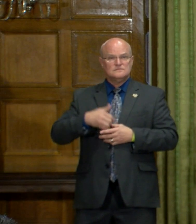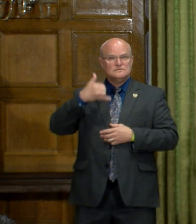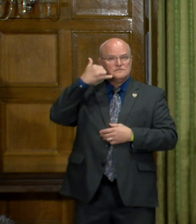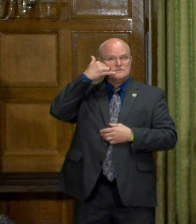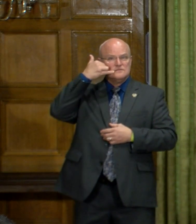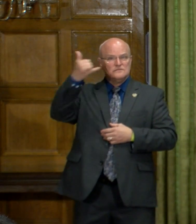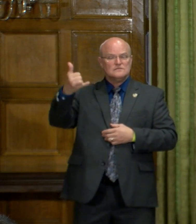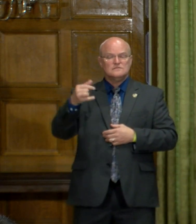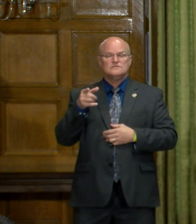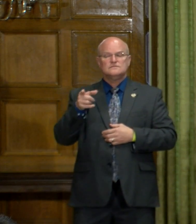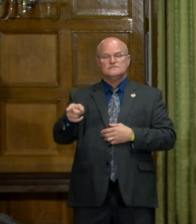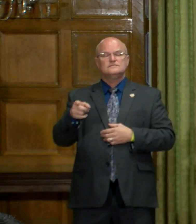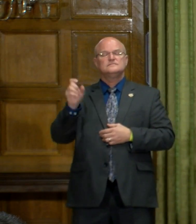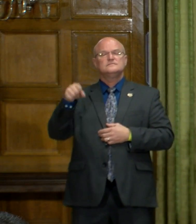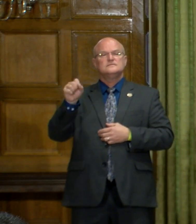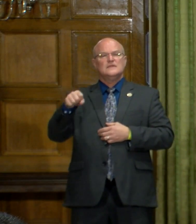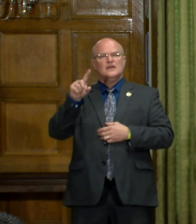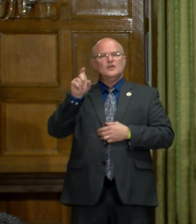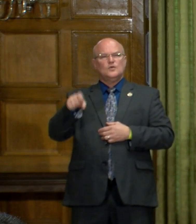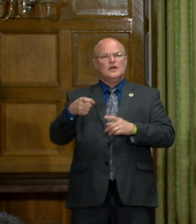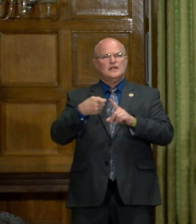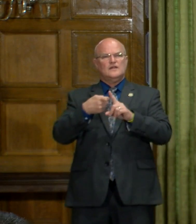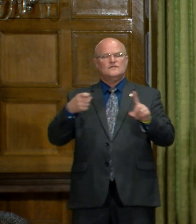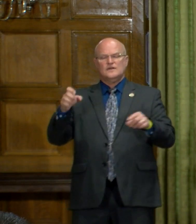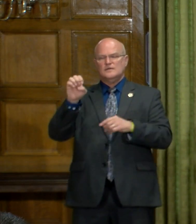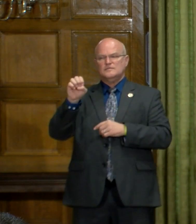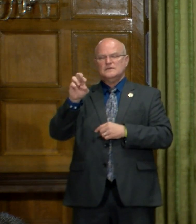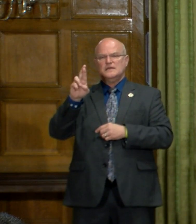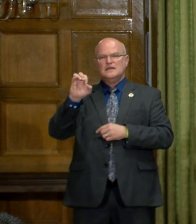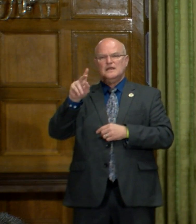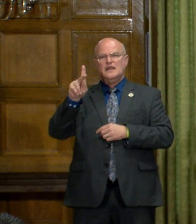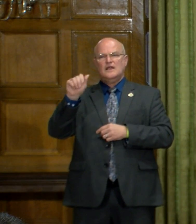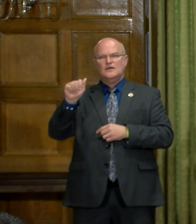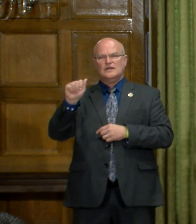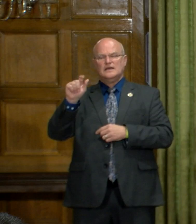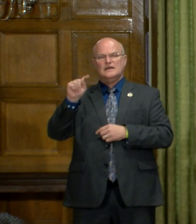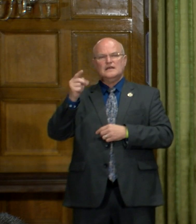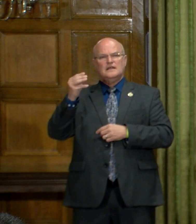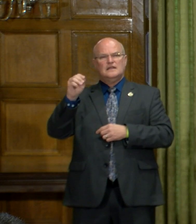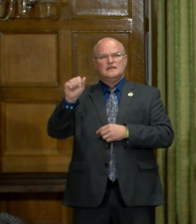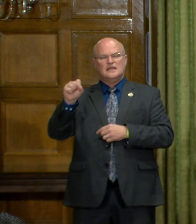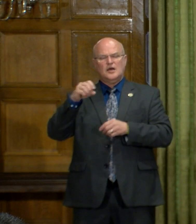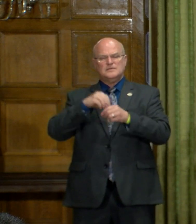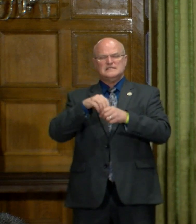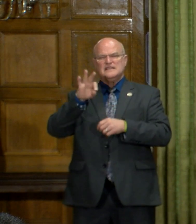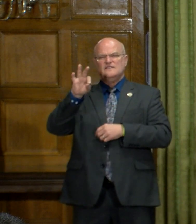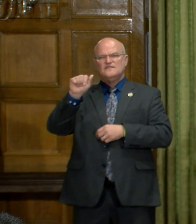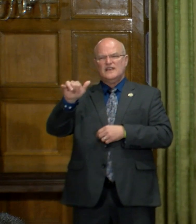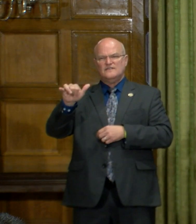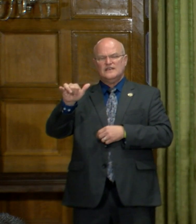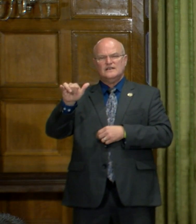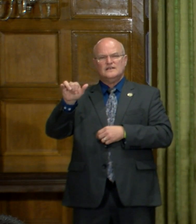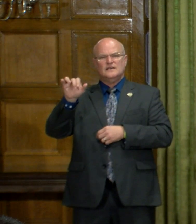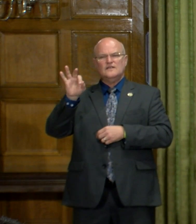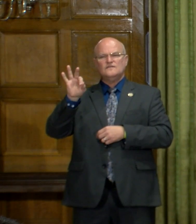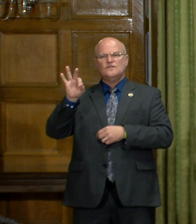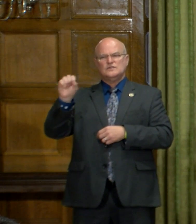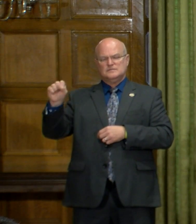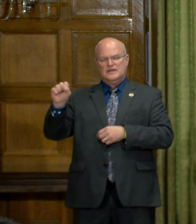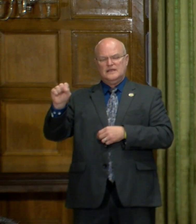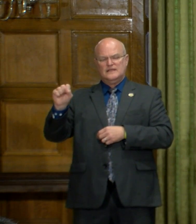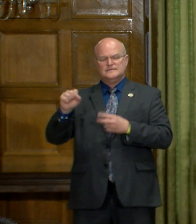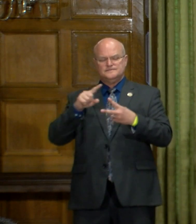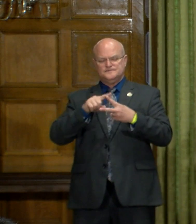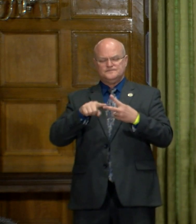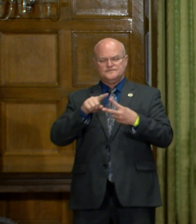remotely? Governor? Yes, this is a question from Erica Thomas with KFSN 5 News in Fayetteville and Fort Smith. We actually have 2 questions for